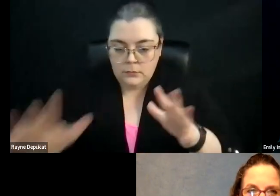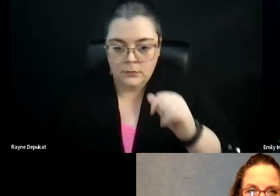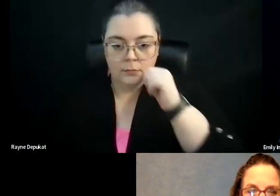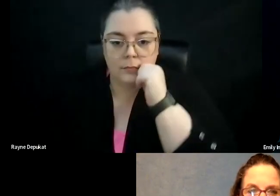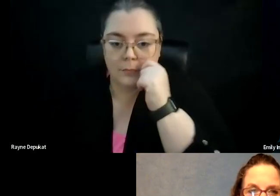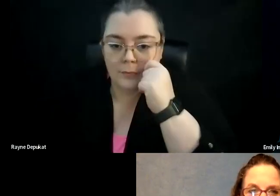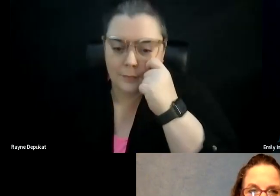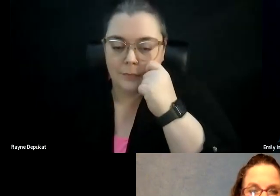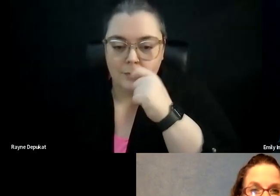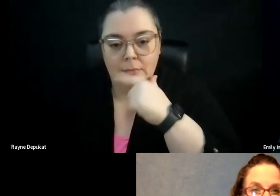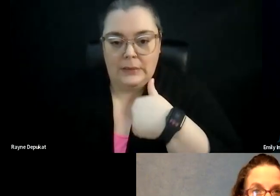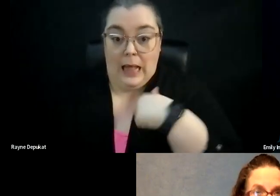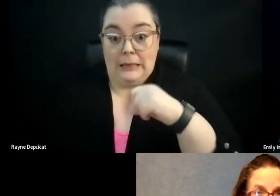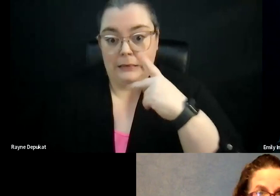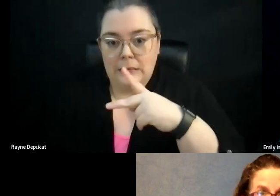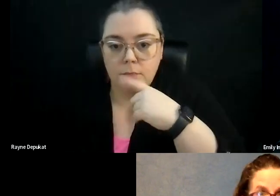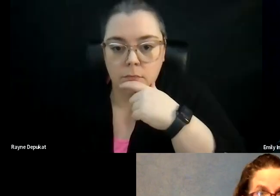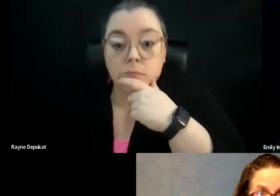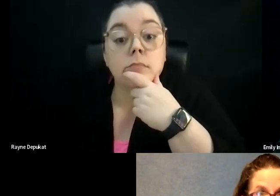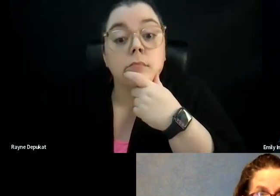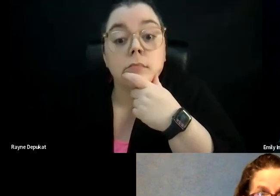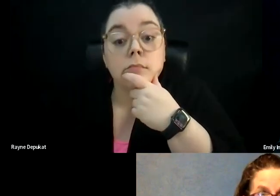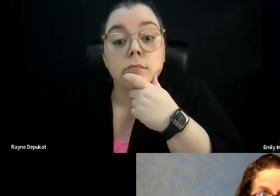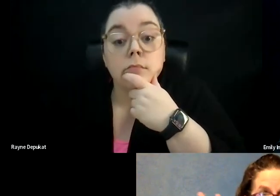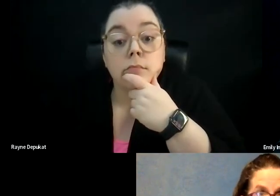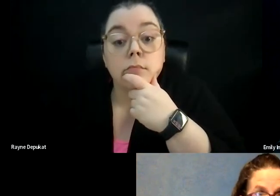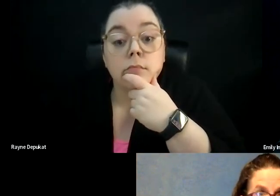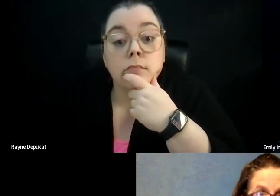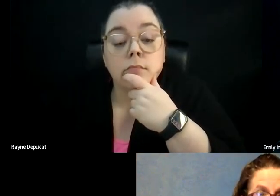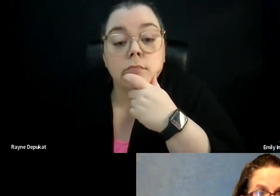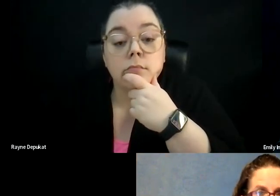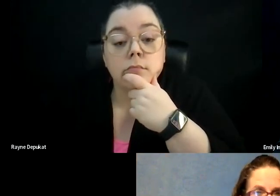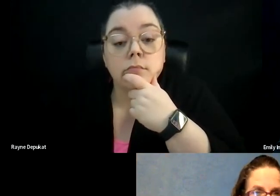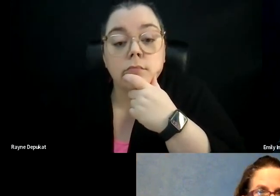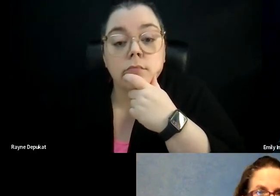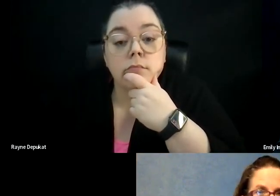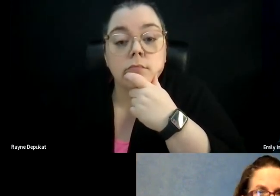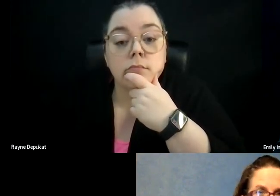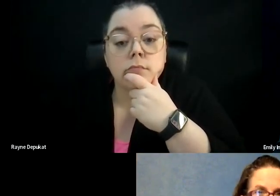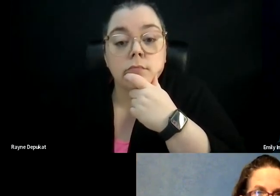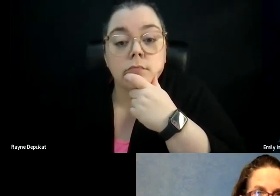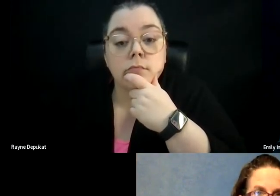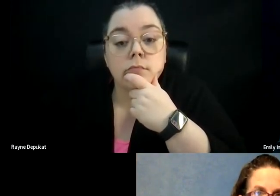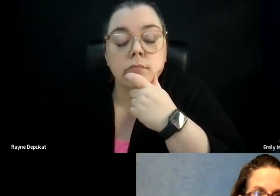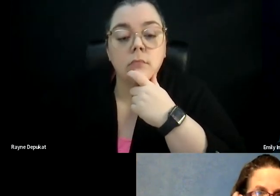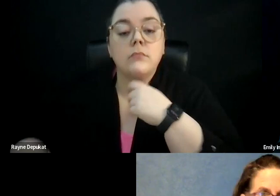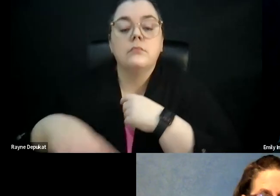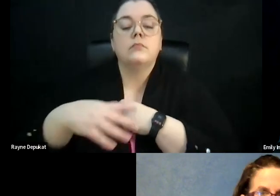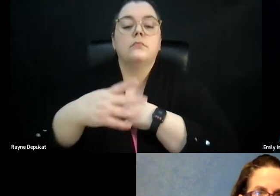if everyone can see it and how that works. Kendra saying, is it better if I go off screen? So you could just have two people next to the